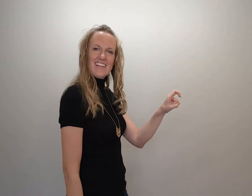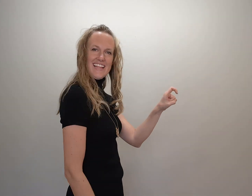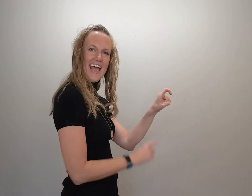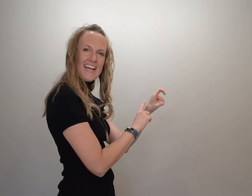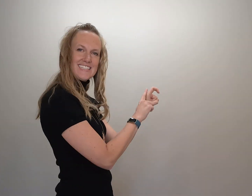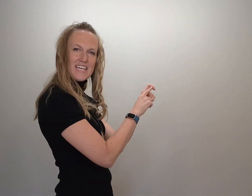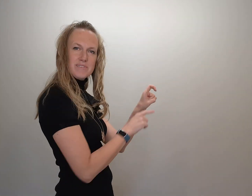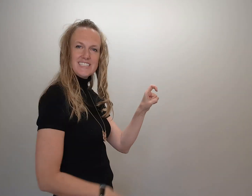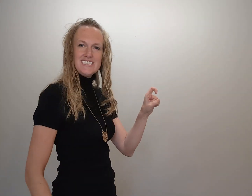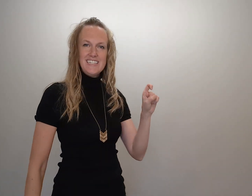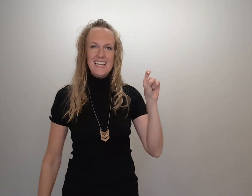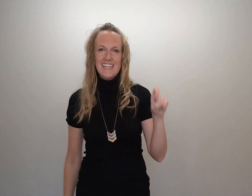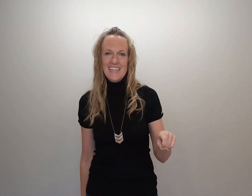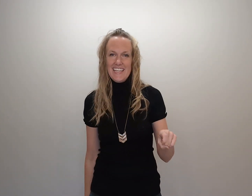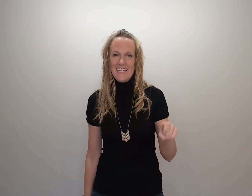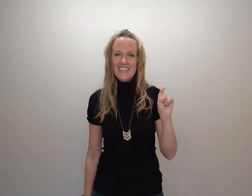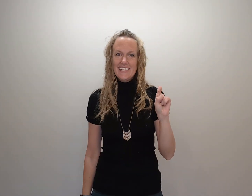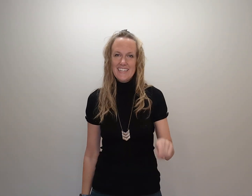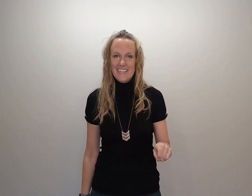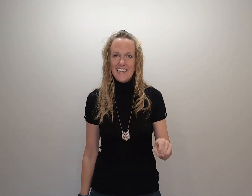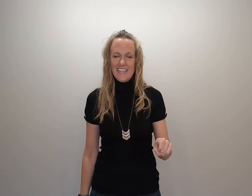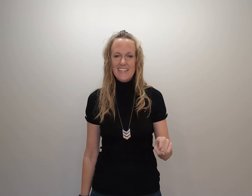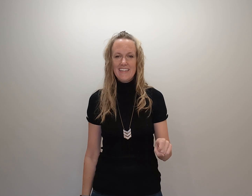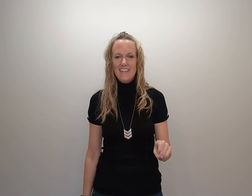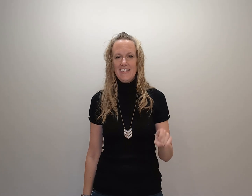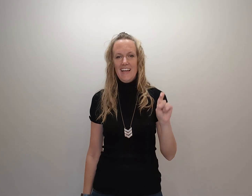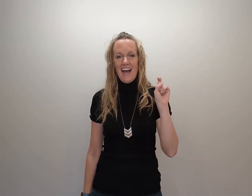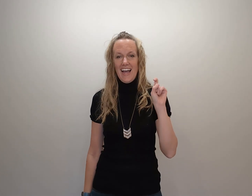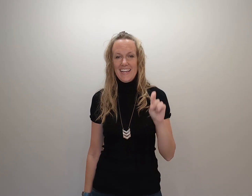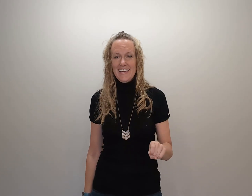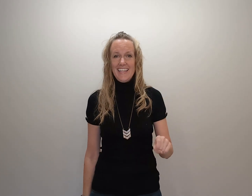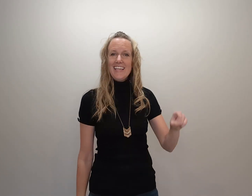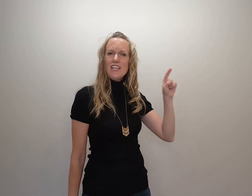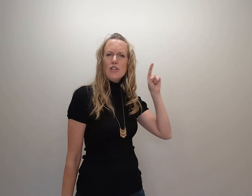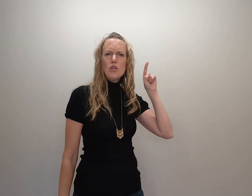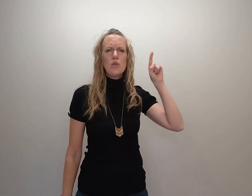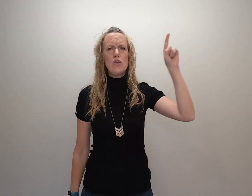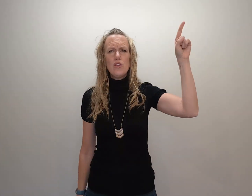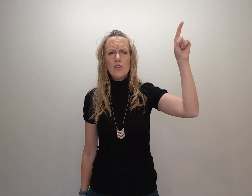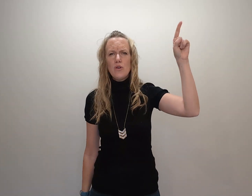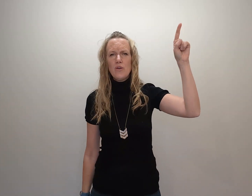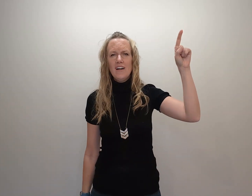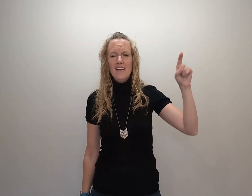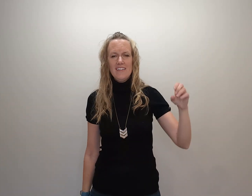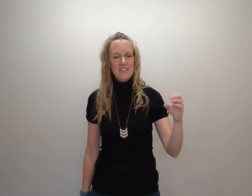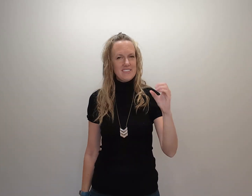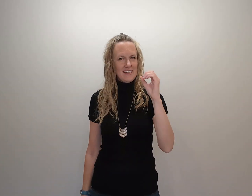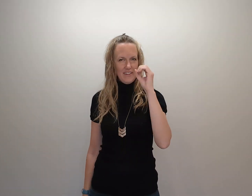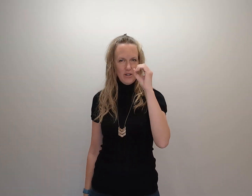like that X hand position. Need, need. I need you. And you can sign O if